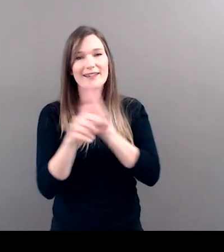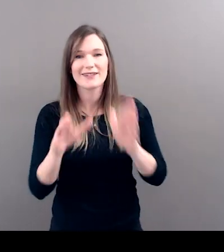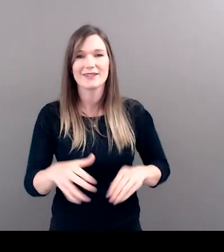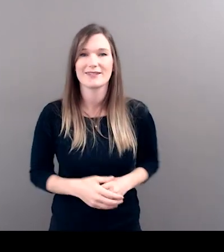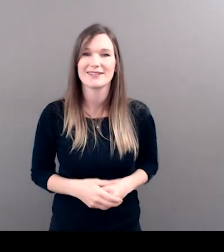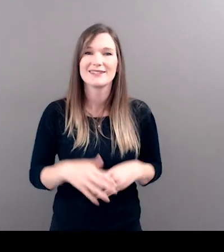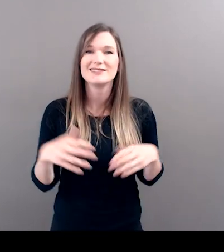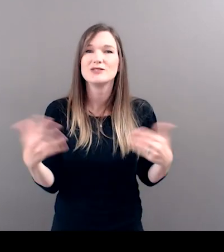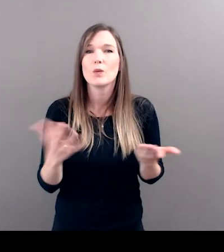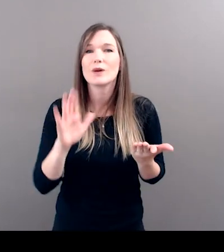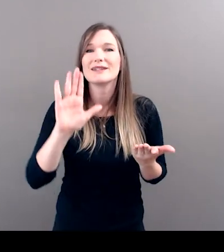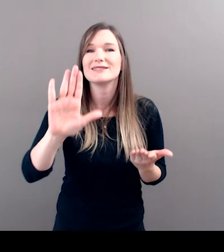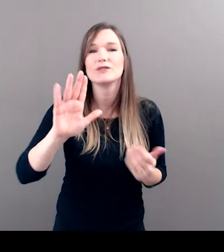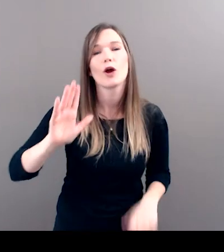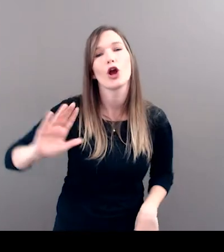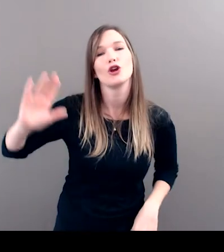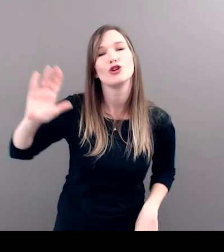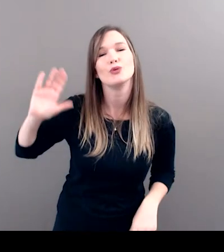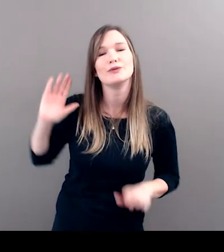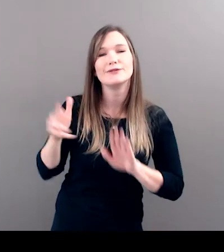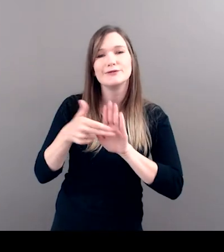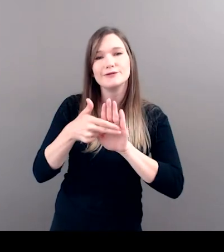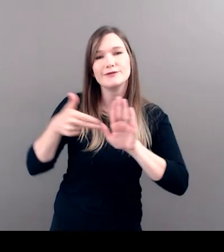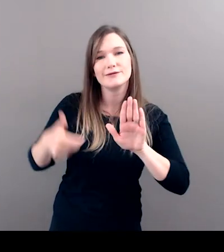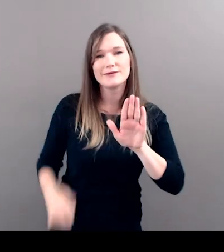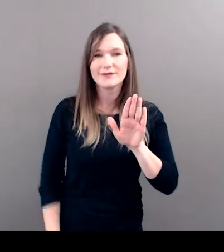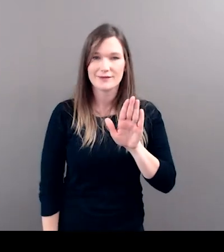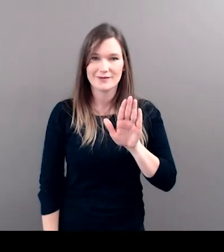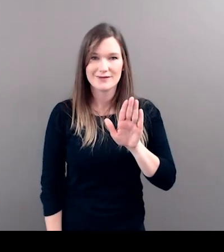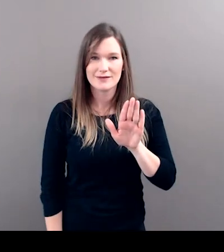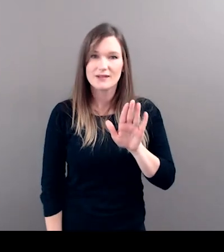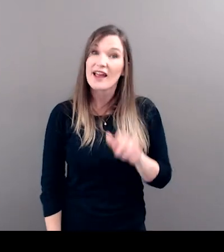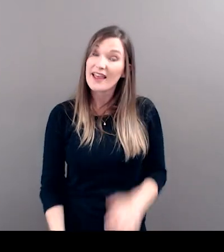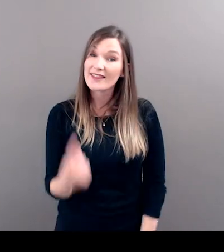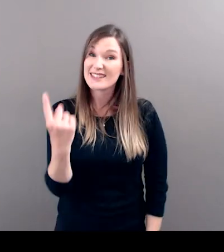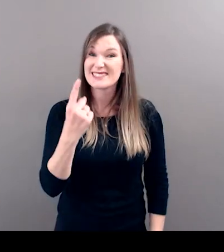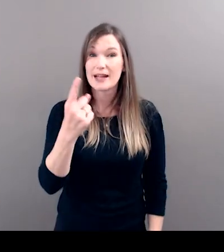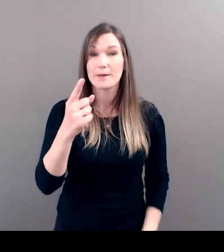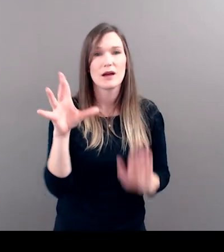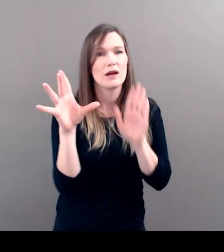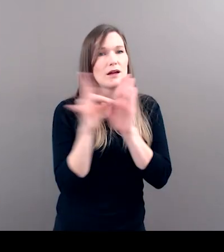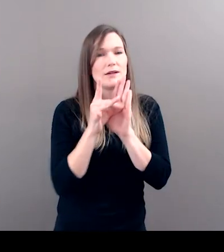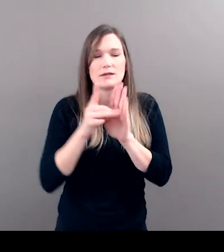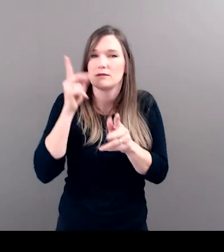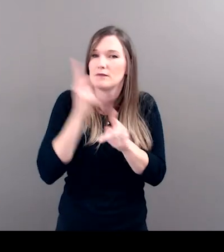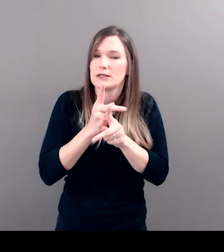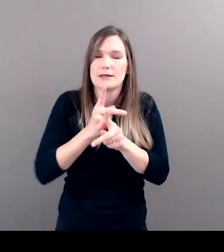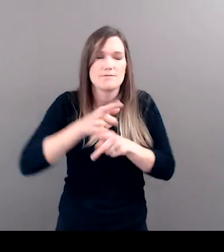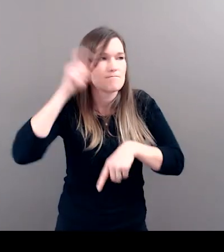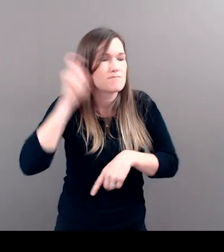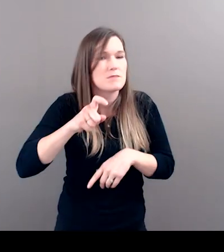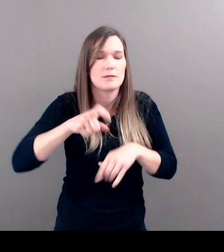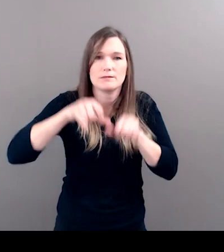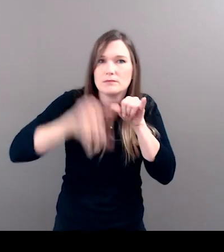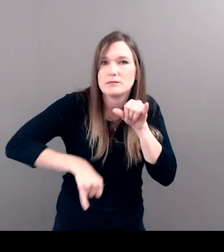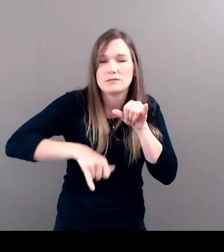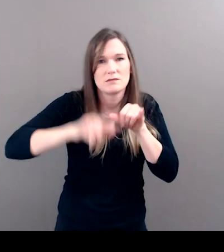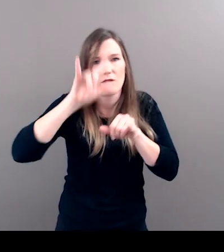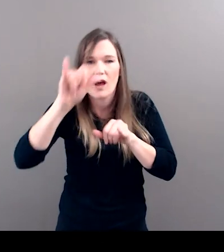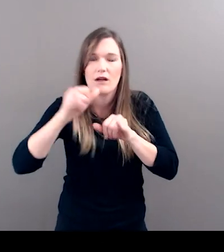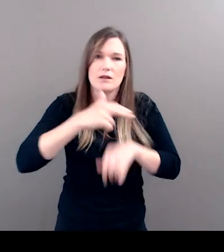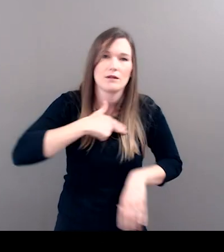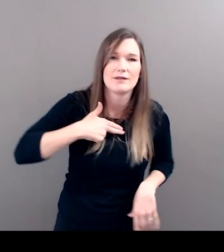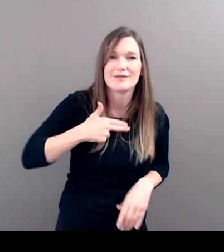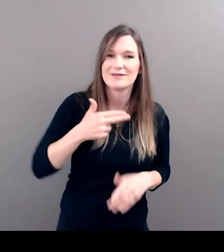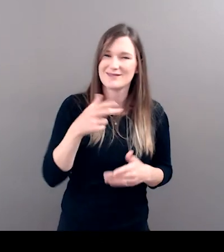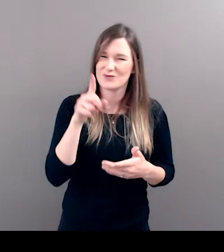There's something that you're holding on to that needs to be a used to be in your life. I spoke at a prison once. It was a guys and